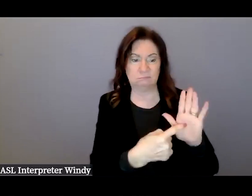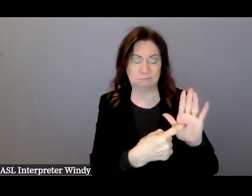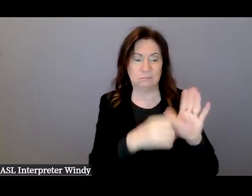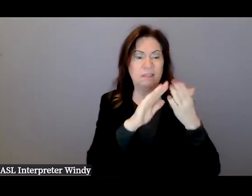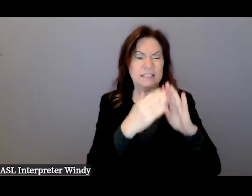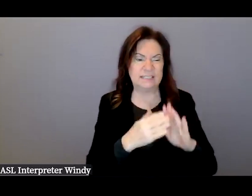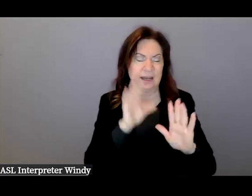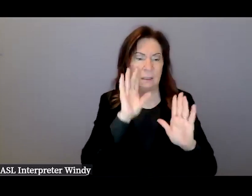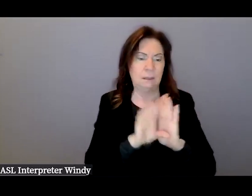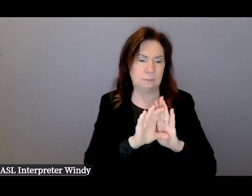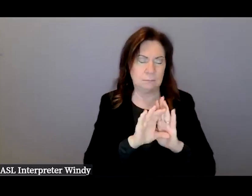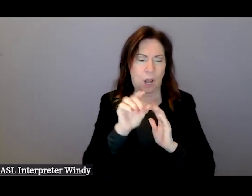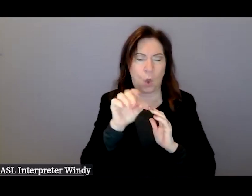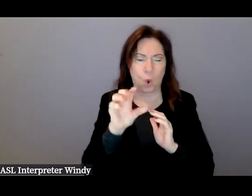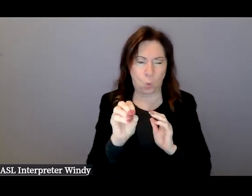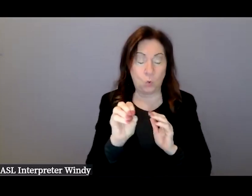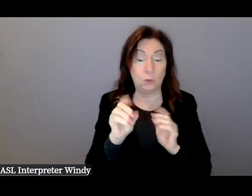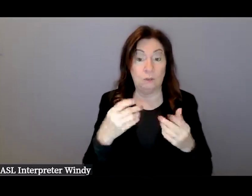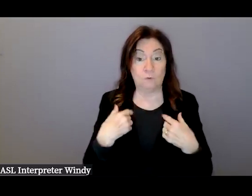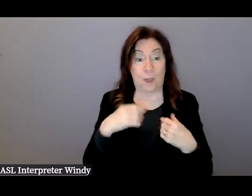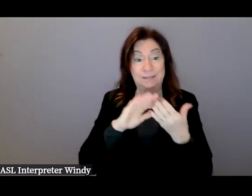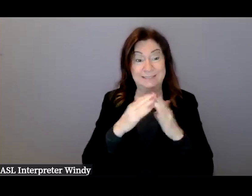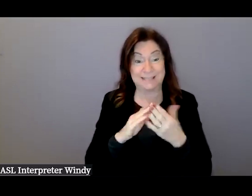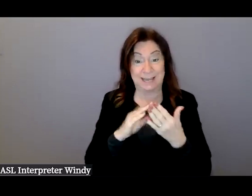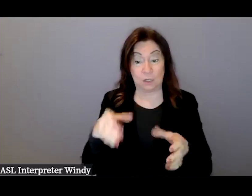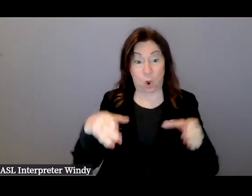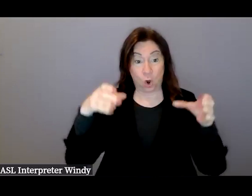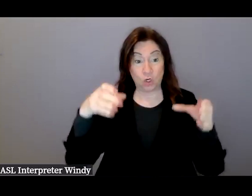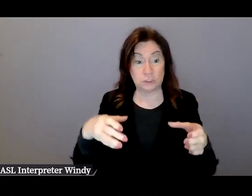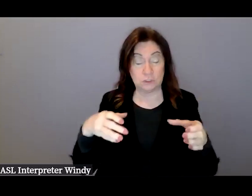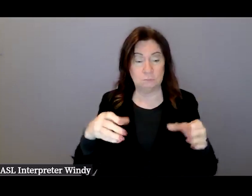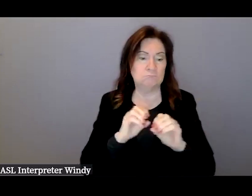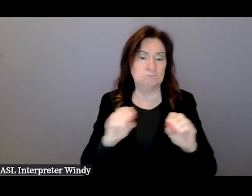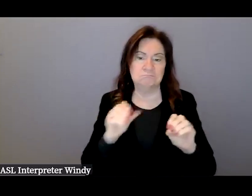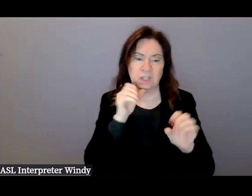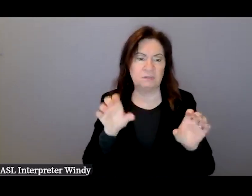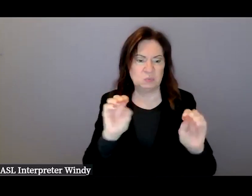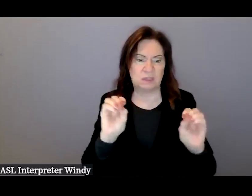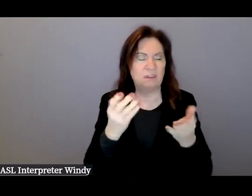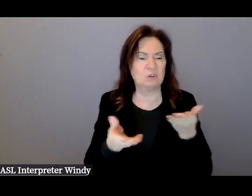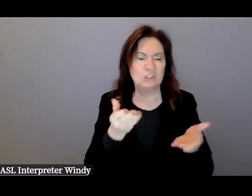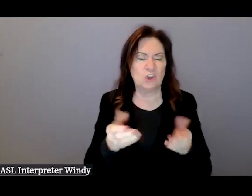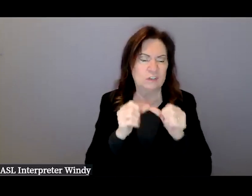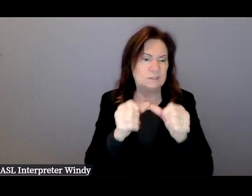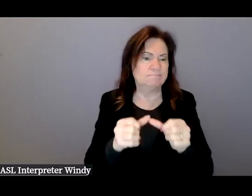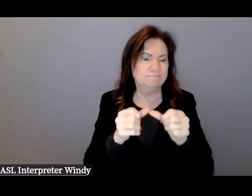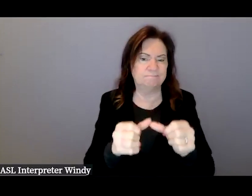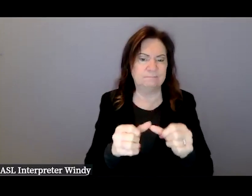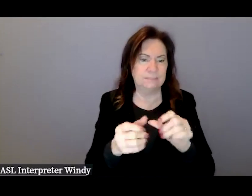logo. If you have a City of Asheville cart, no action is needed and your service isn't changing.